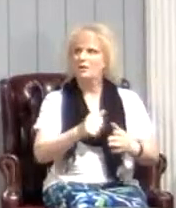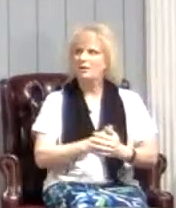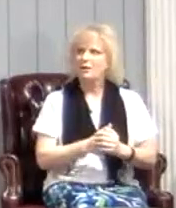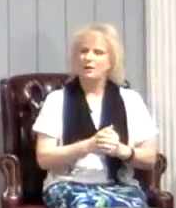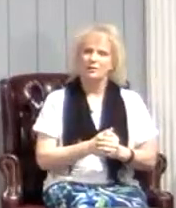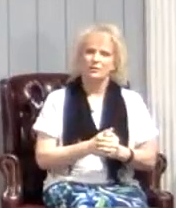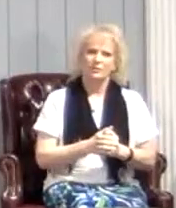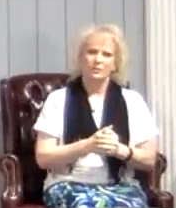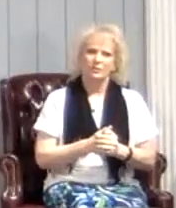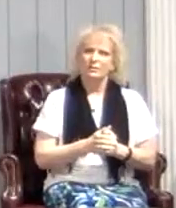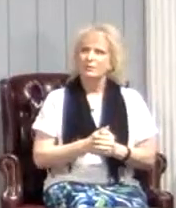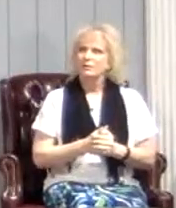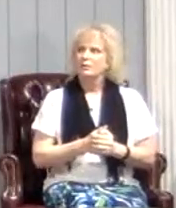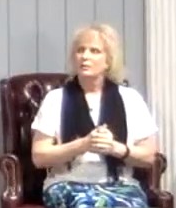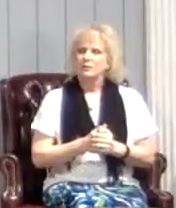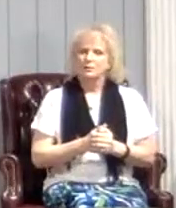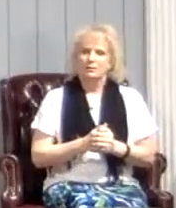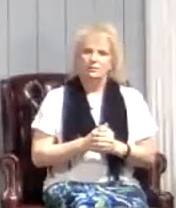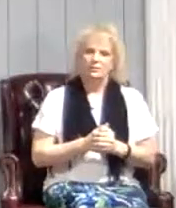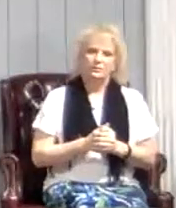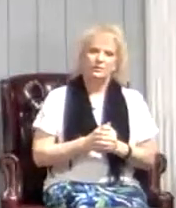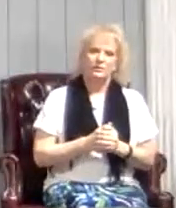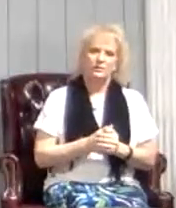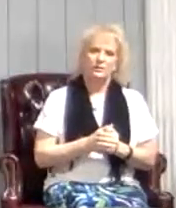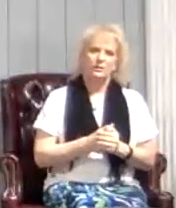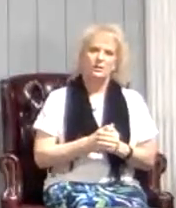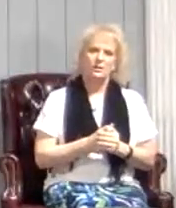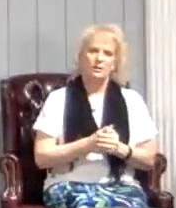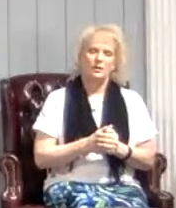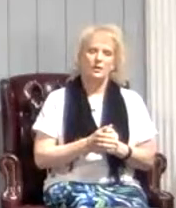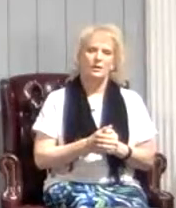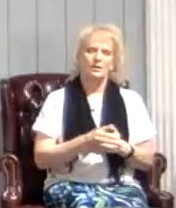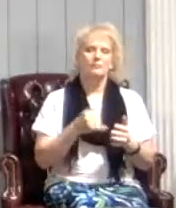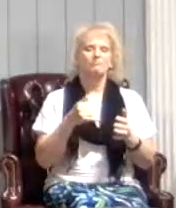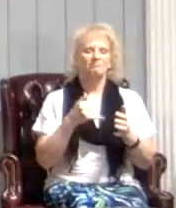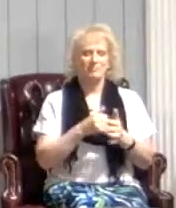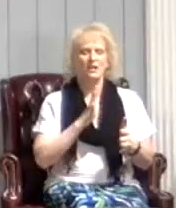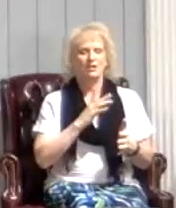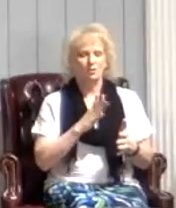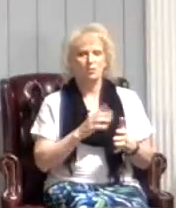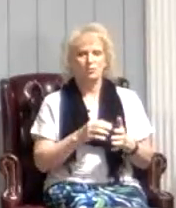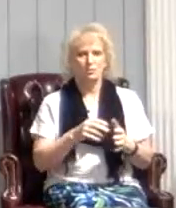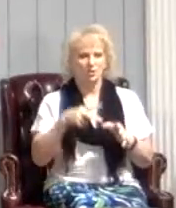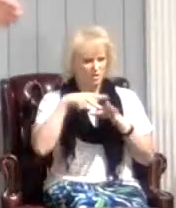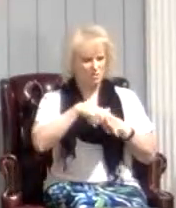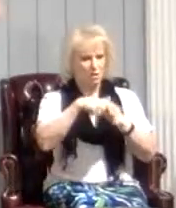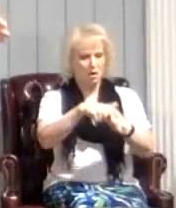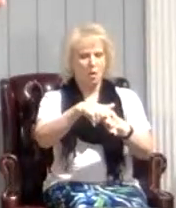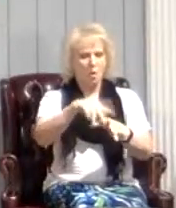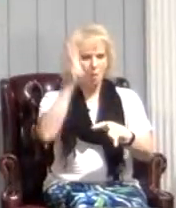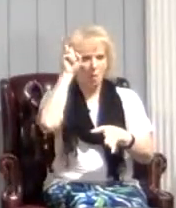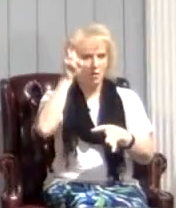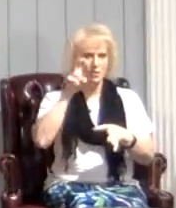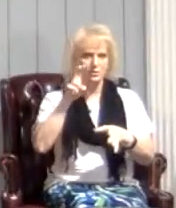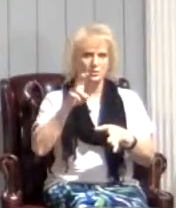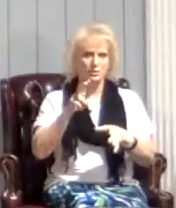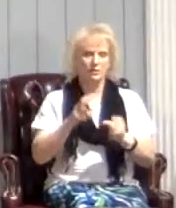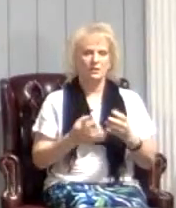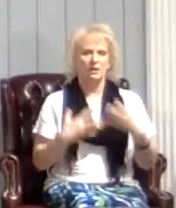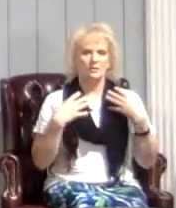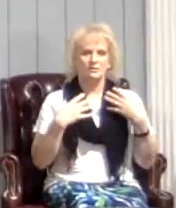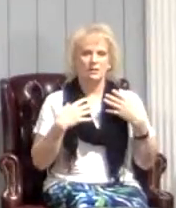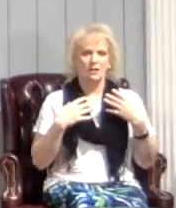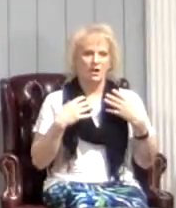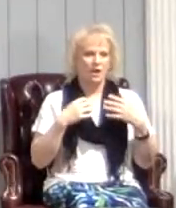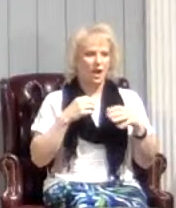That's a figurative thing. I don't know if it's figurative or not. I'm just saying that's a pretty cool thing. You're on a horse right out of heaven. That's a valiant thing. To be